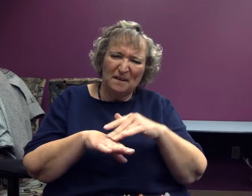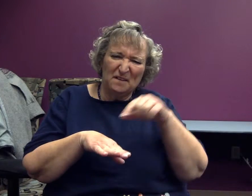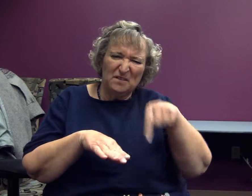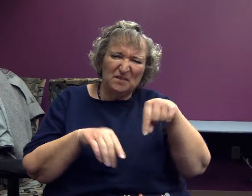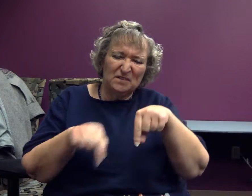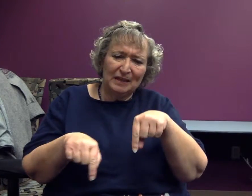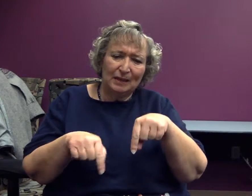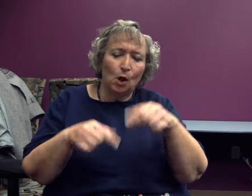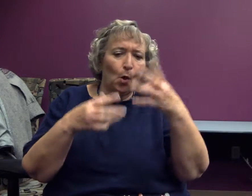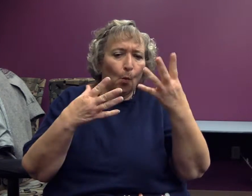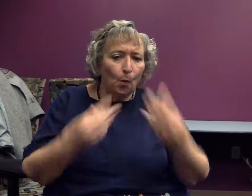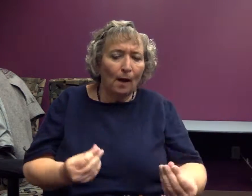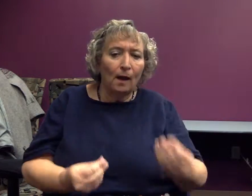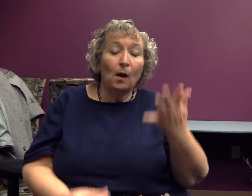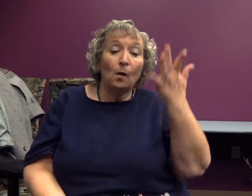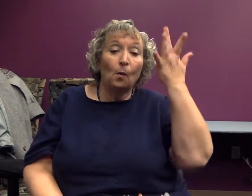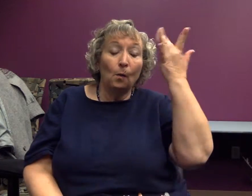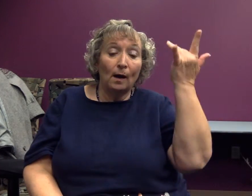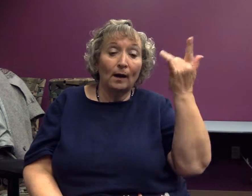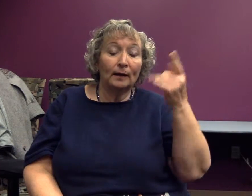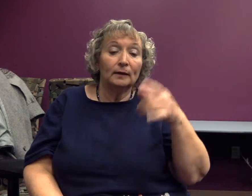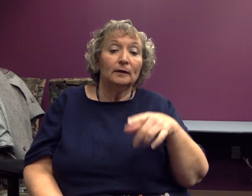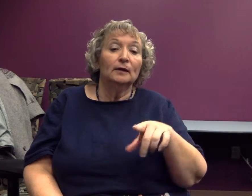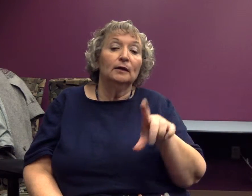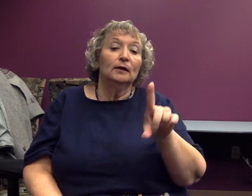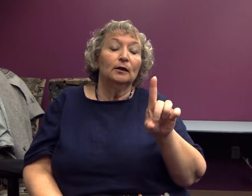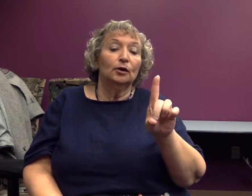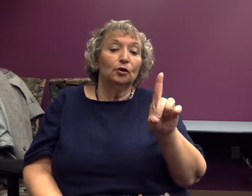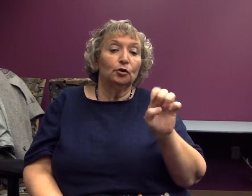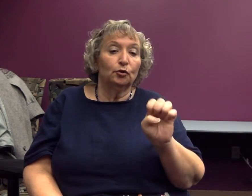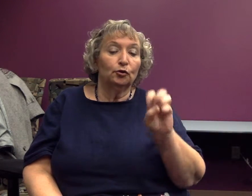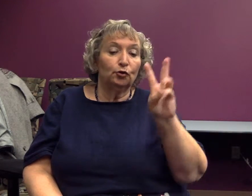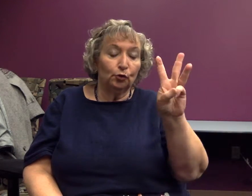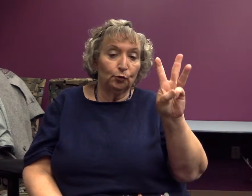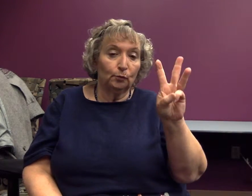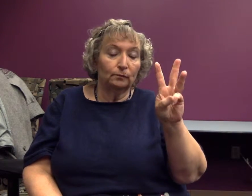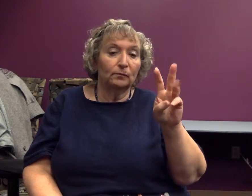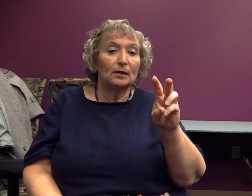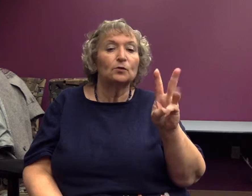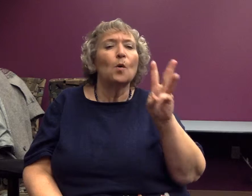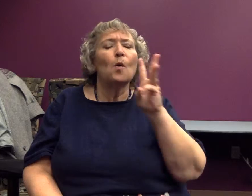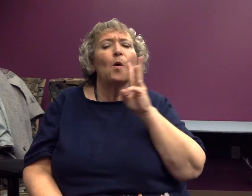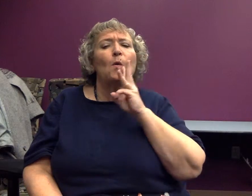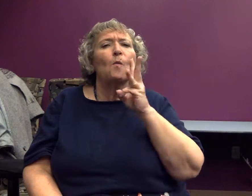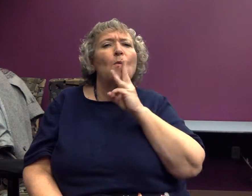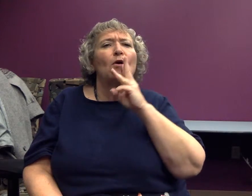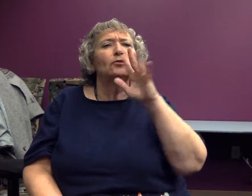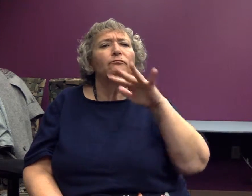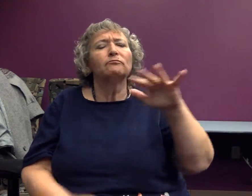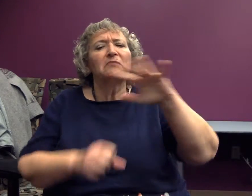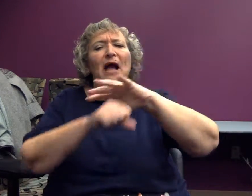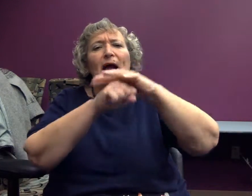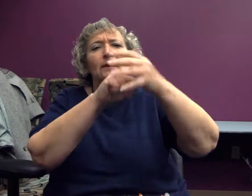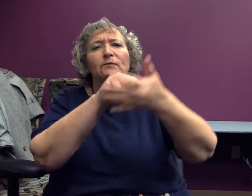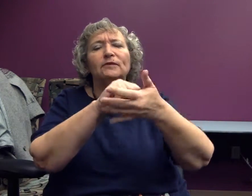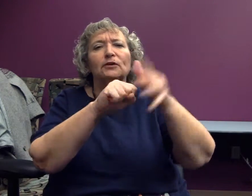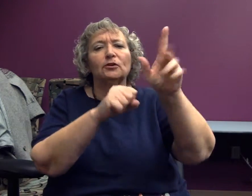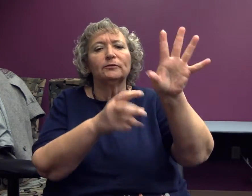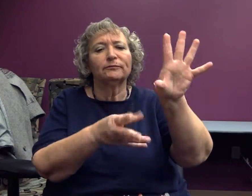that was out of the atmosphere that has collected on the grass. That's one example. Another example of condensation. I'm sure you've all experienced